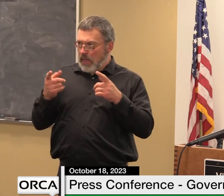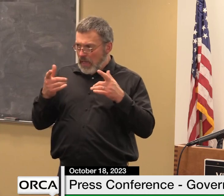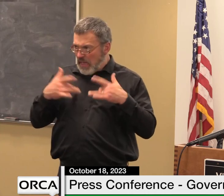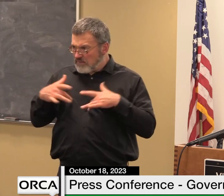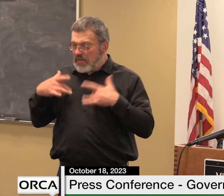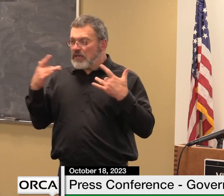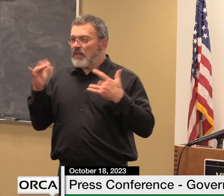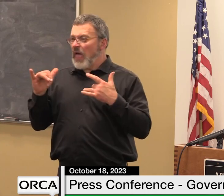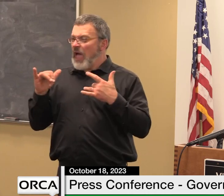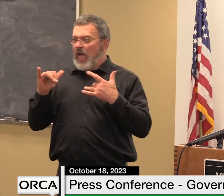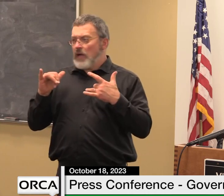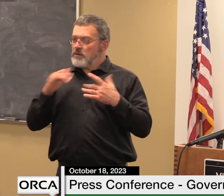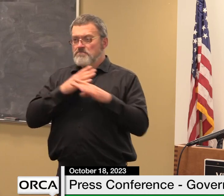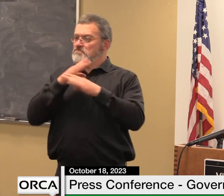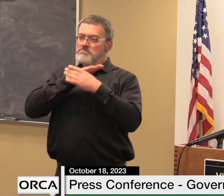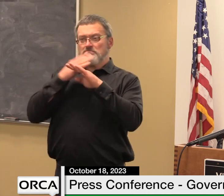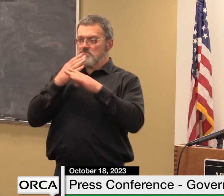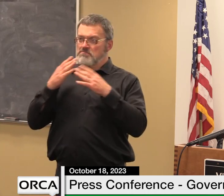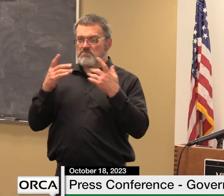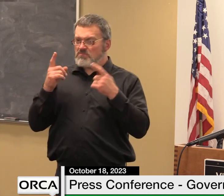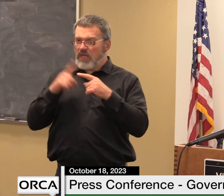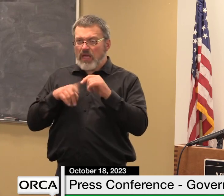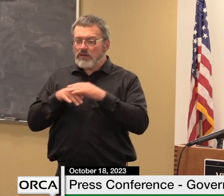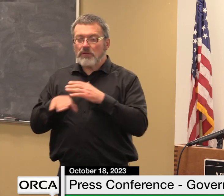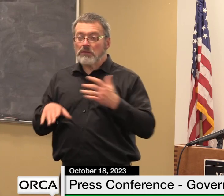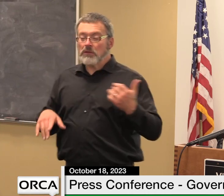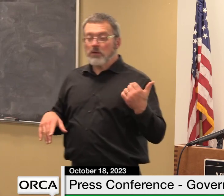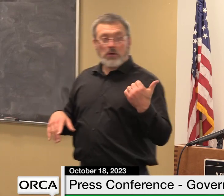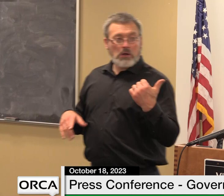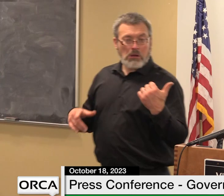weeks? Not that I'm aware of.